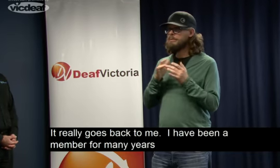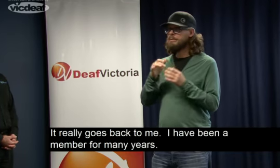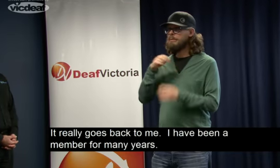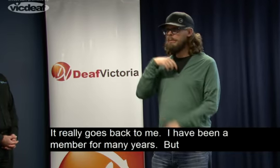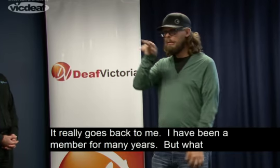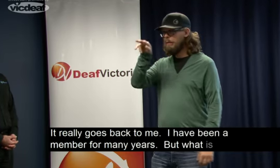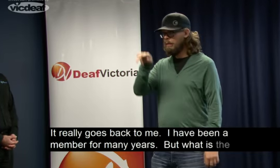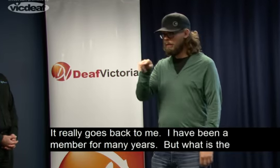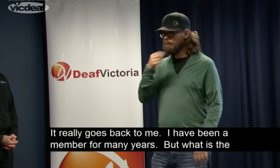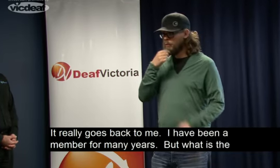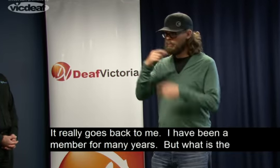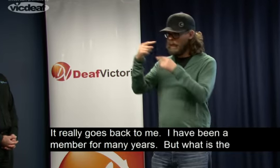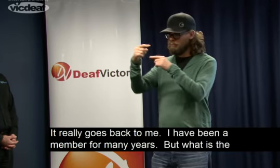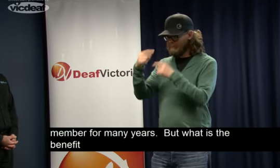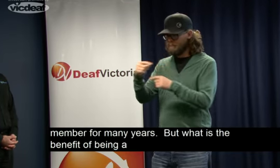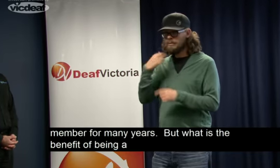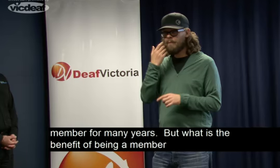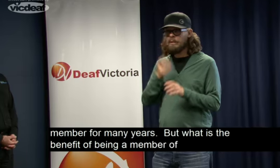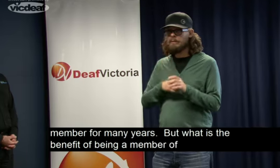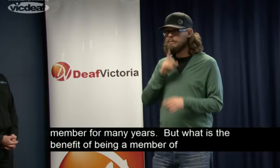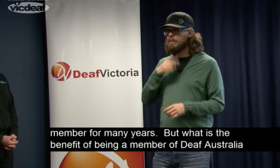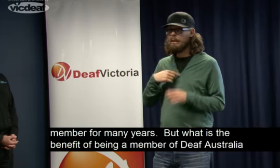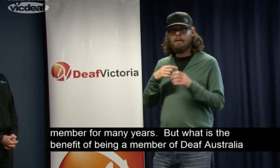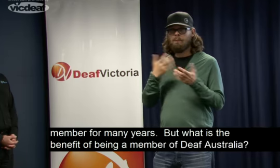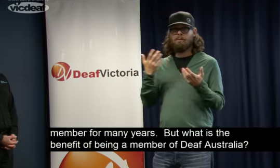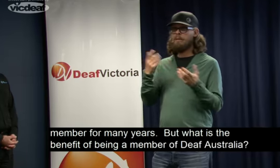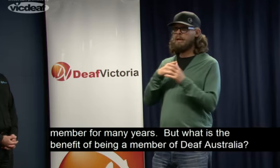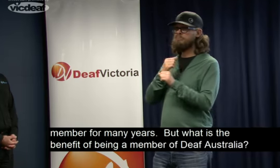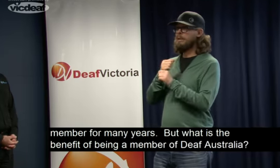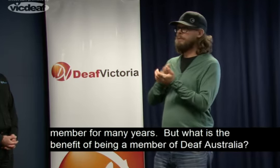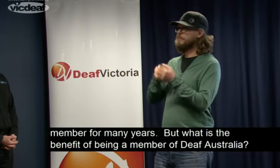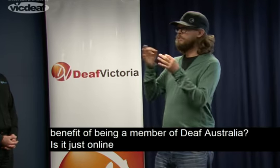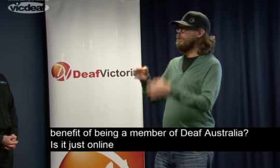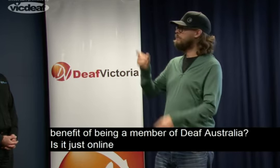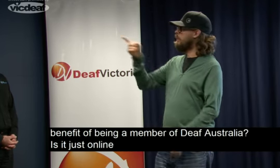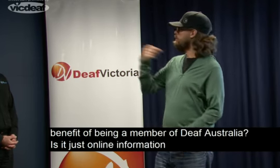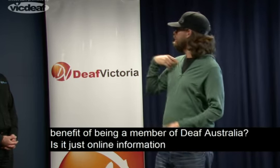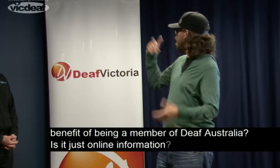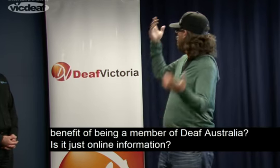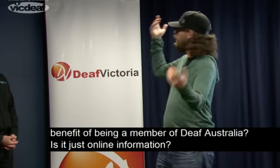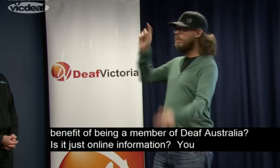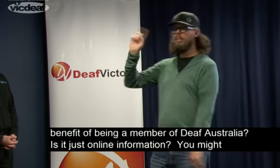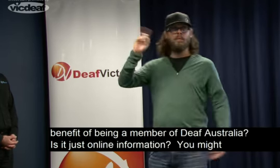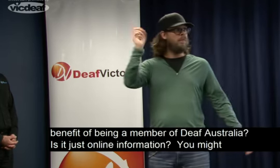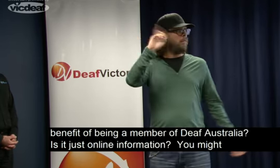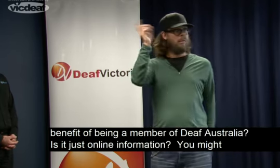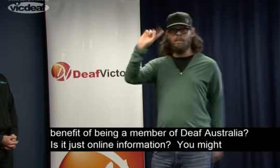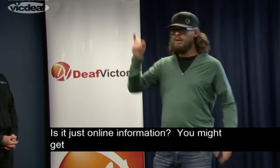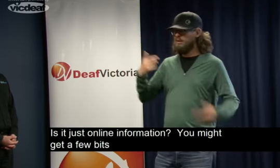Australia? Is it just online information and you might get a few bits and pieces of, you know, AGM decisions here and there,